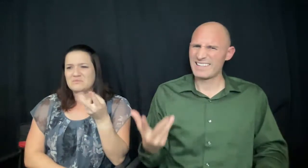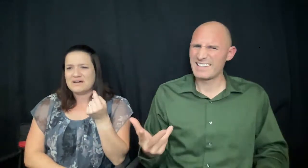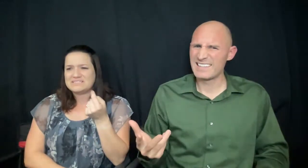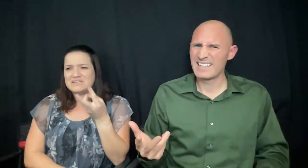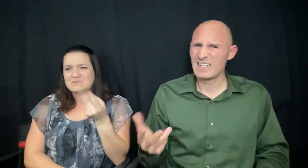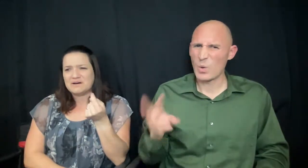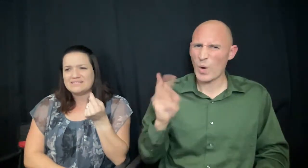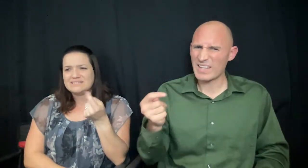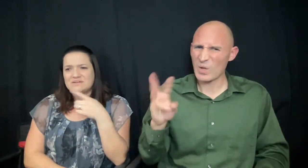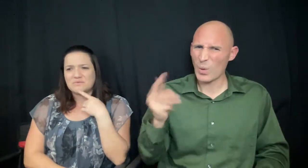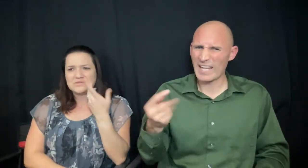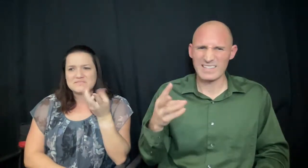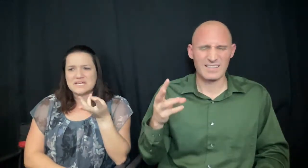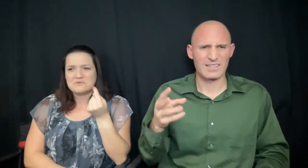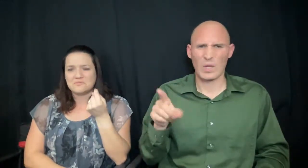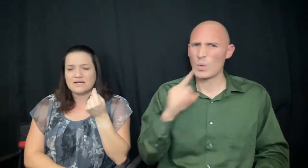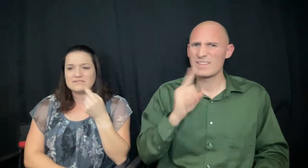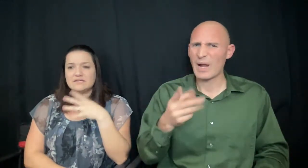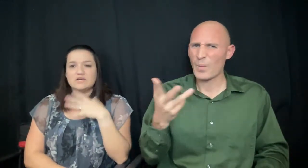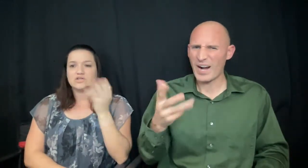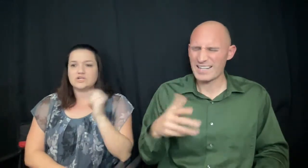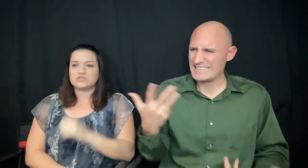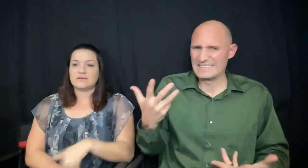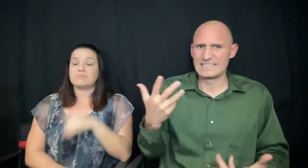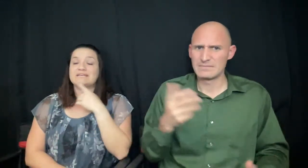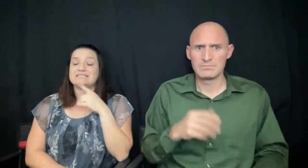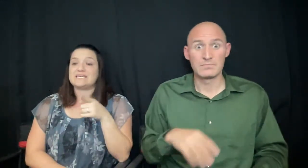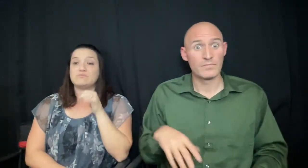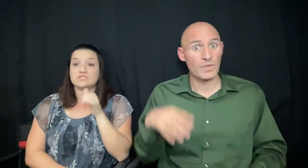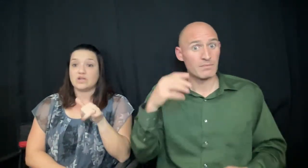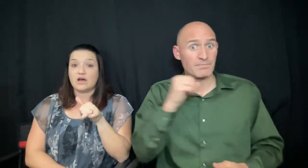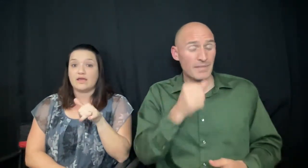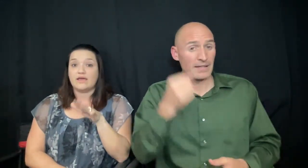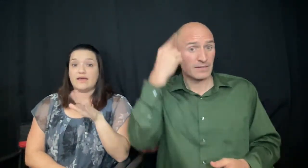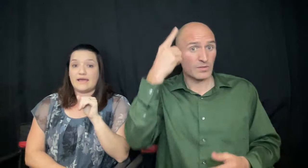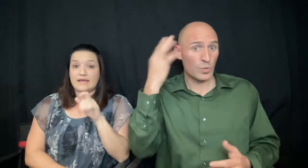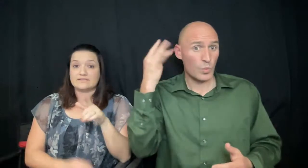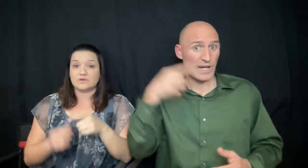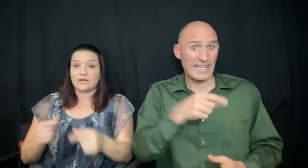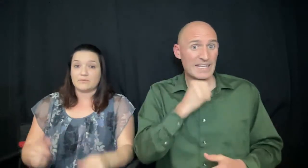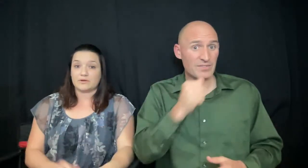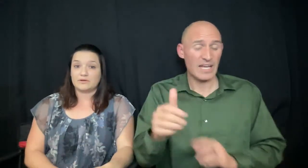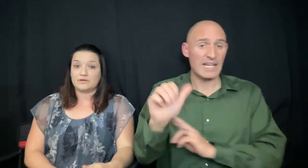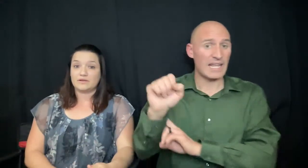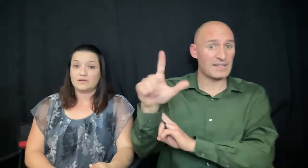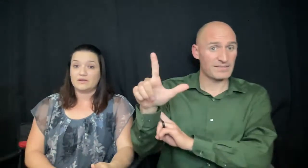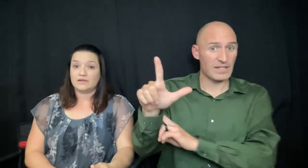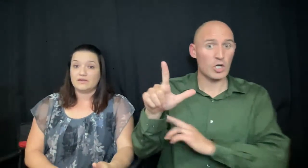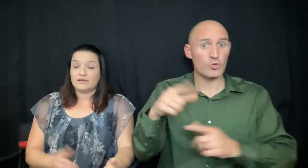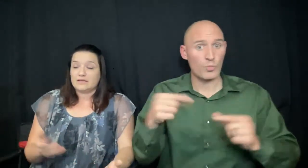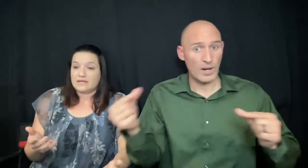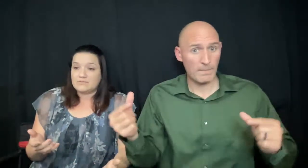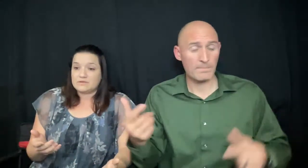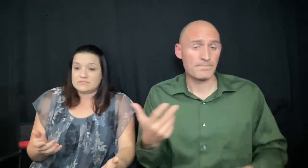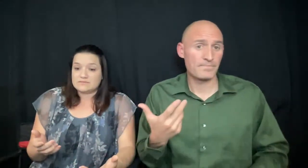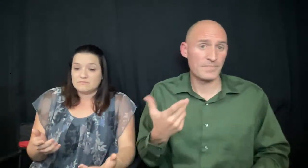What are you saying? What? Couldn't understand me, because he was not ASL grammar. He was